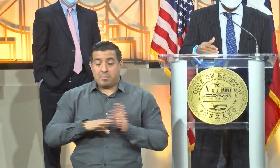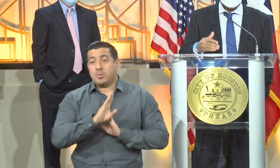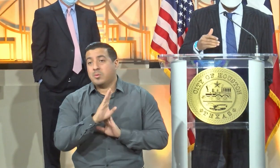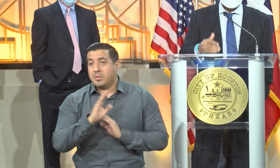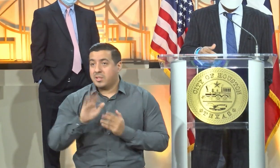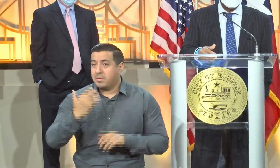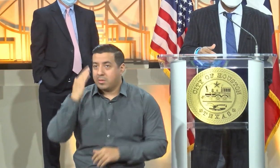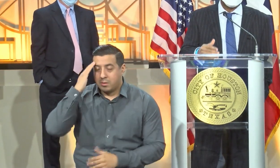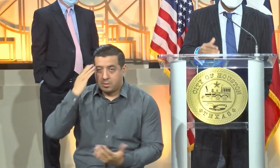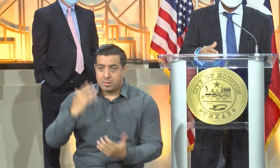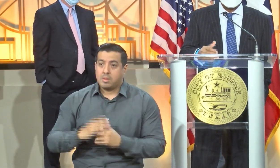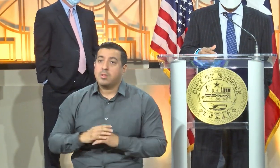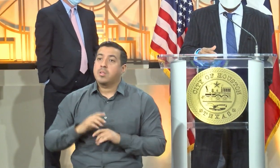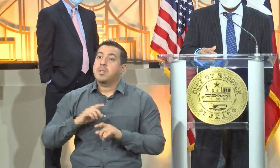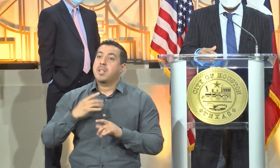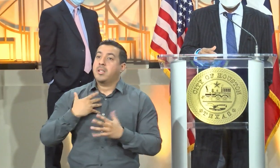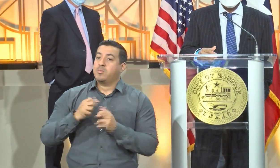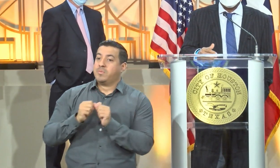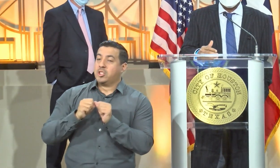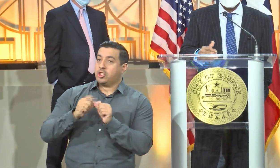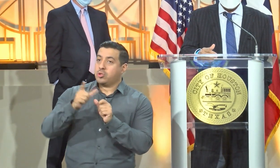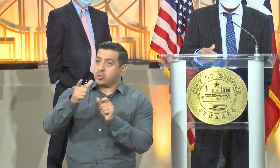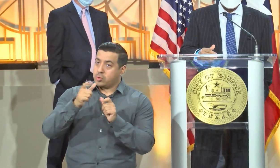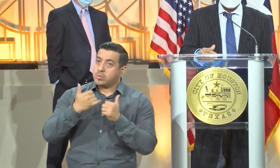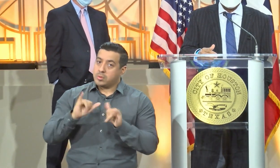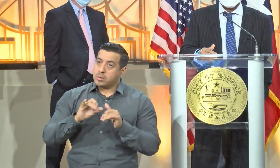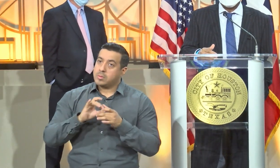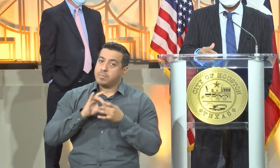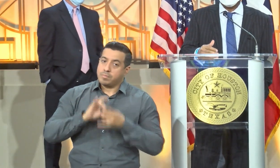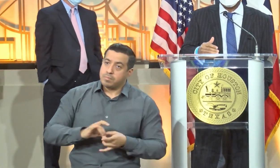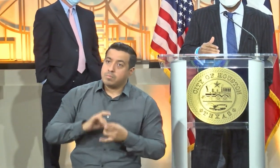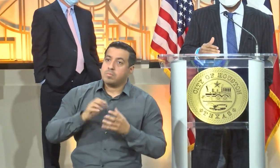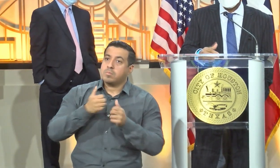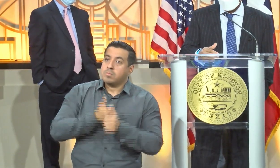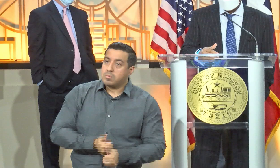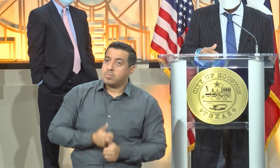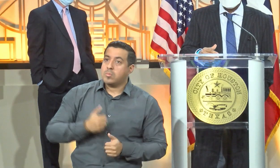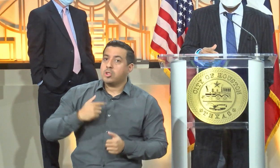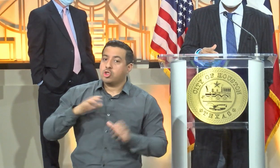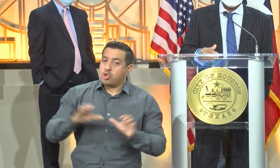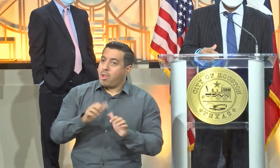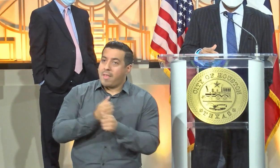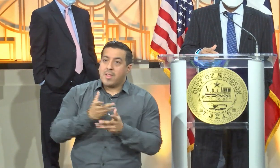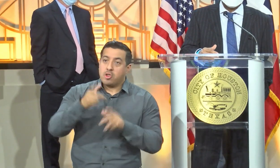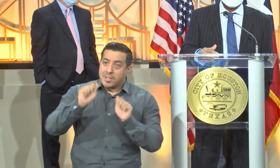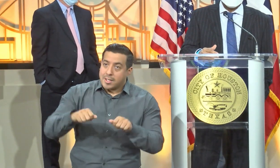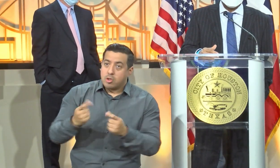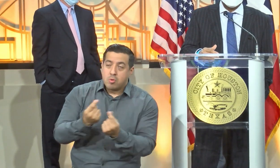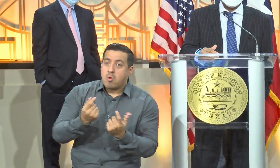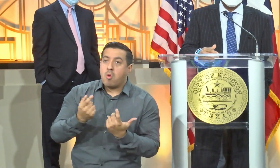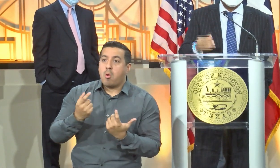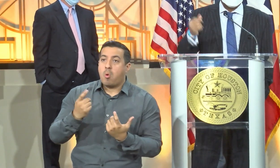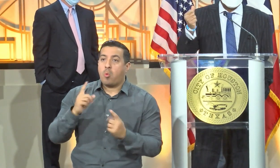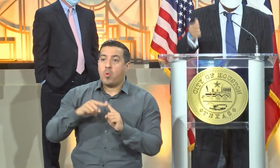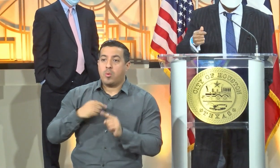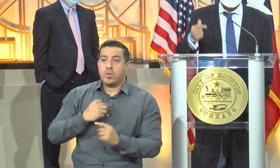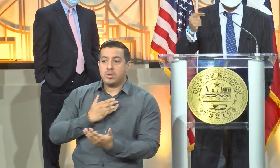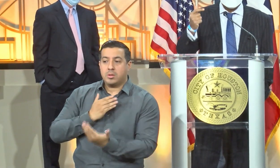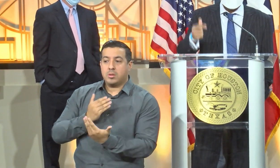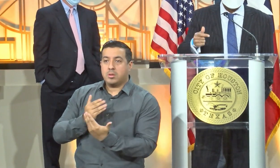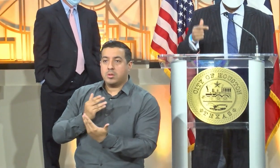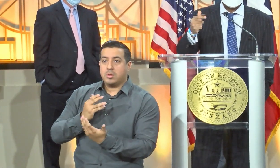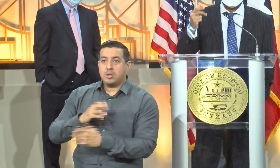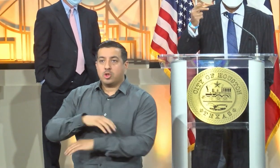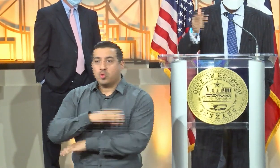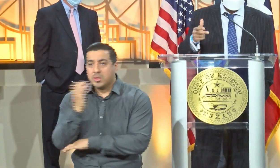me ask for your continued cooperation in doing everything we can as we approach the